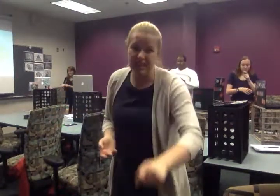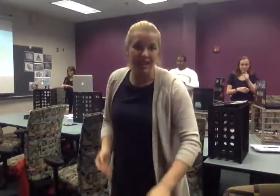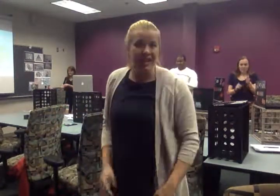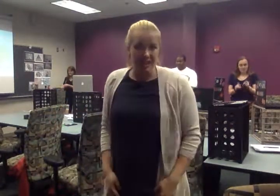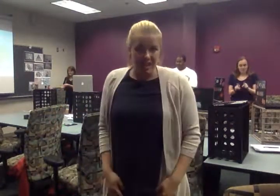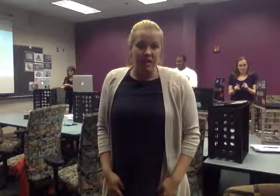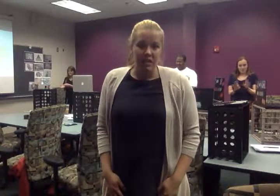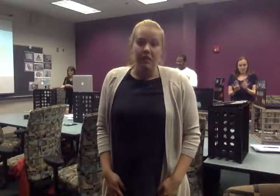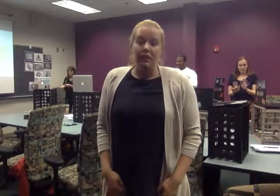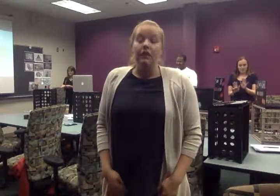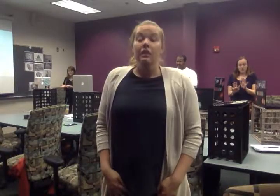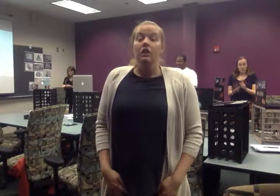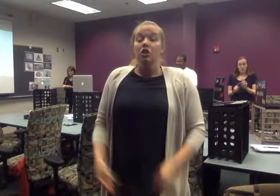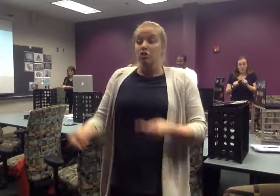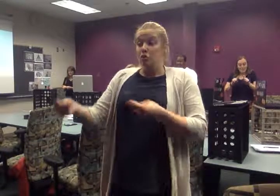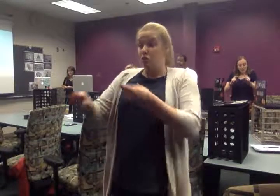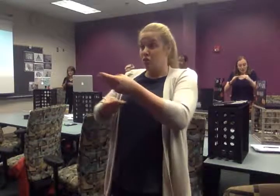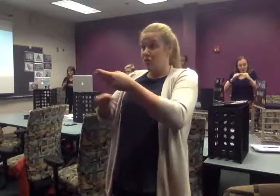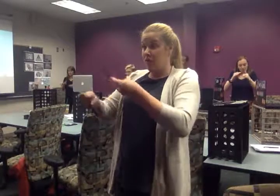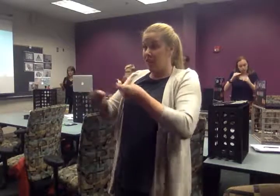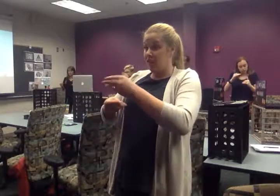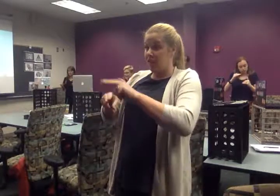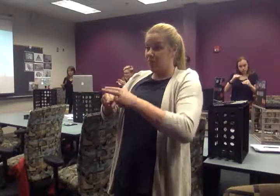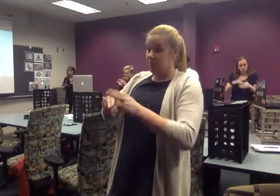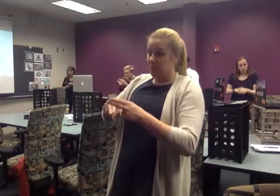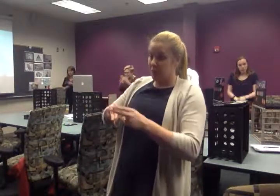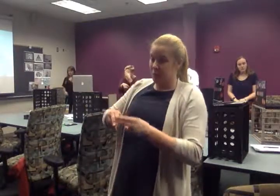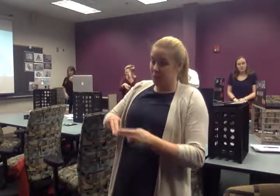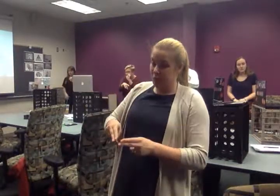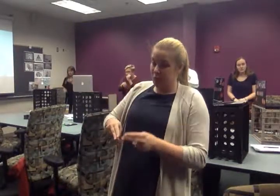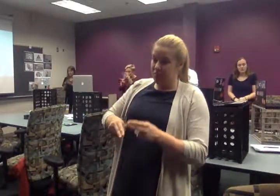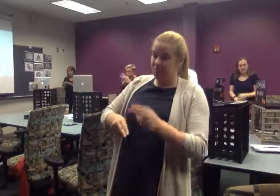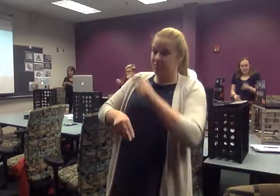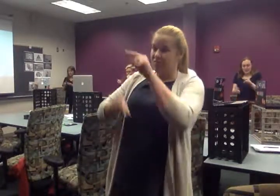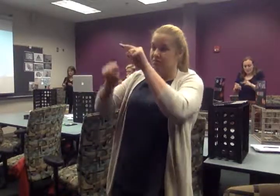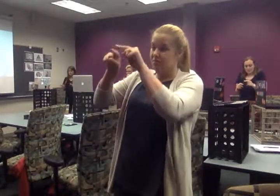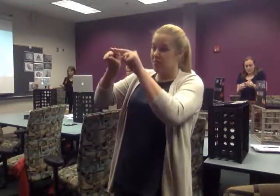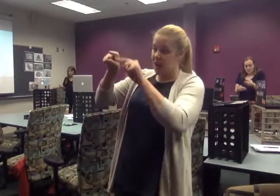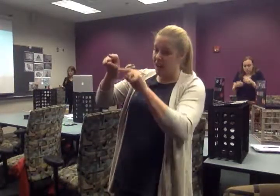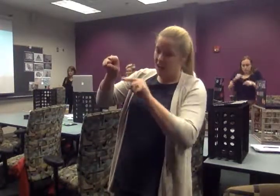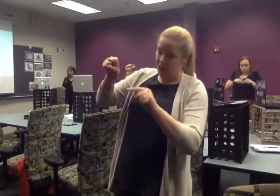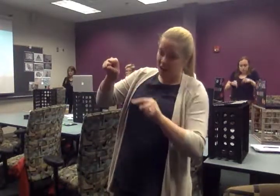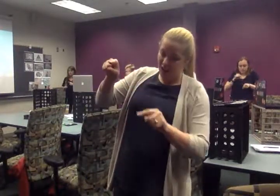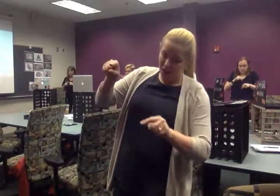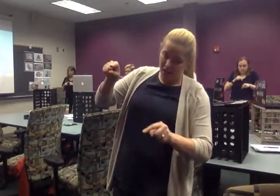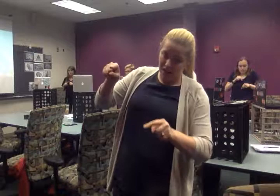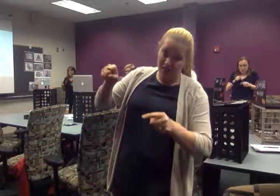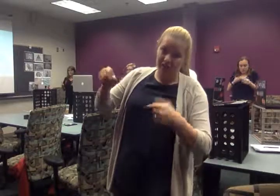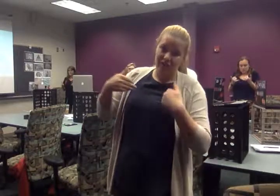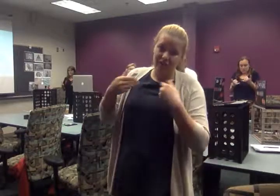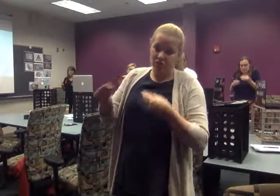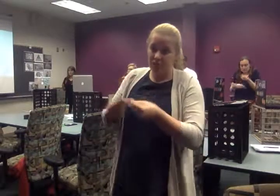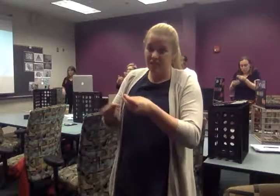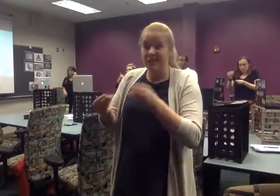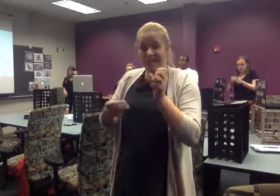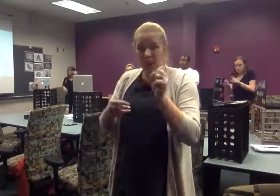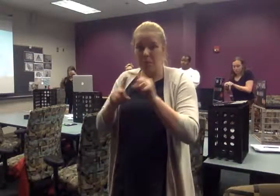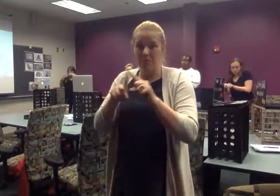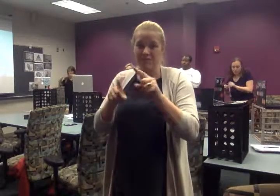it did decline a lot. And in situations like that, people often revert to the virtual credit systems that we talked about earlier, the ones that rely more on